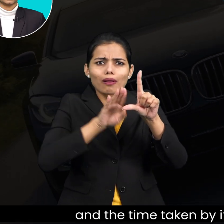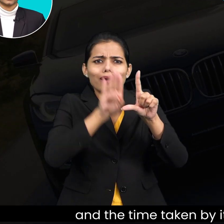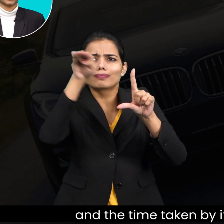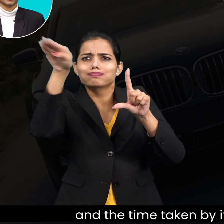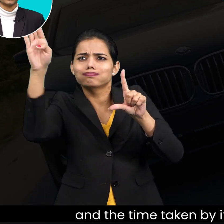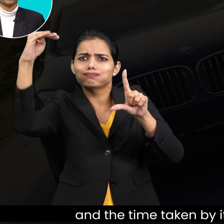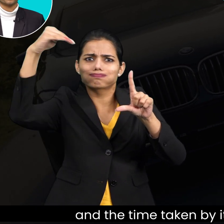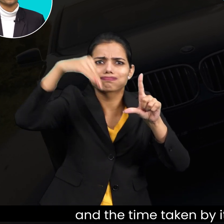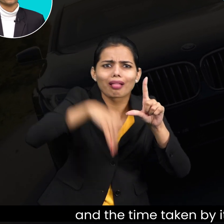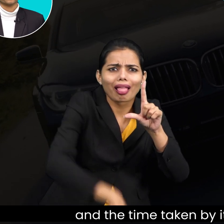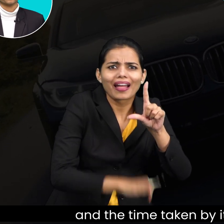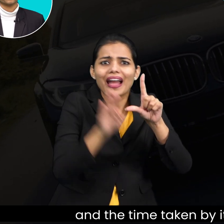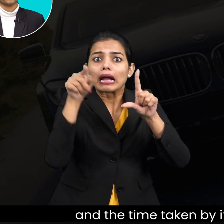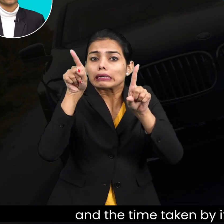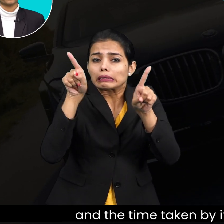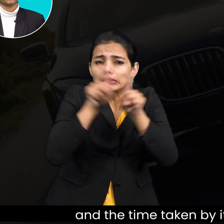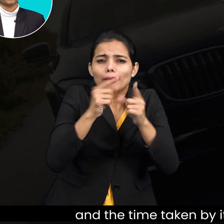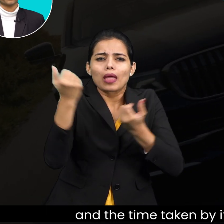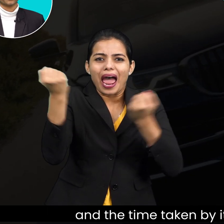that distance.